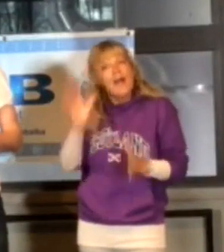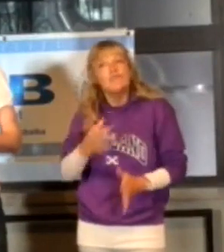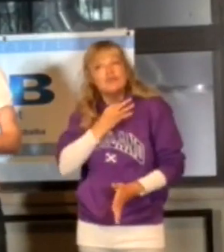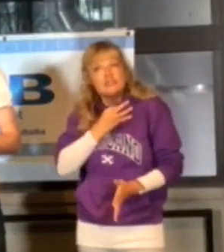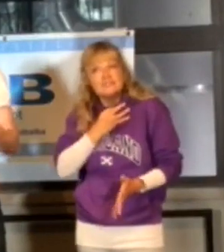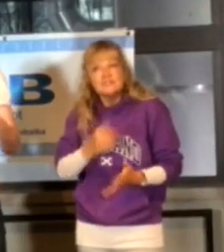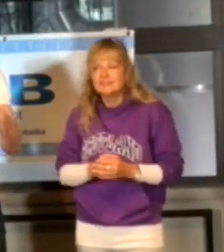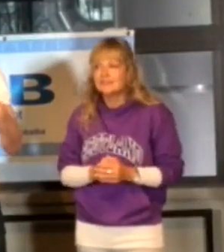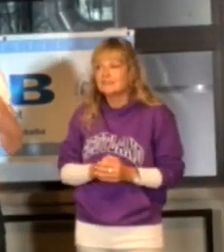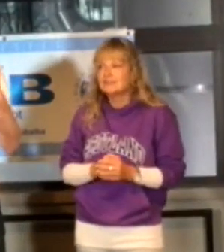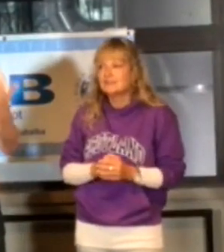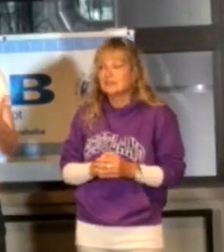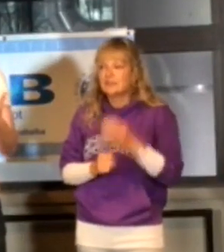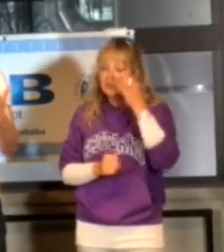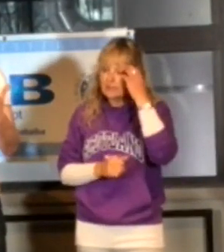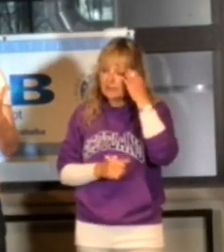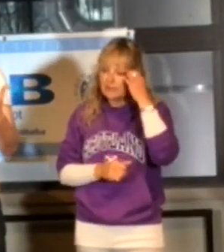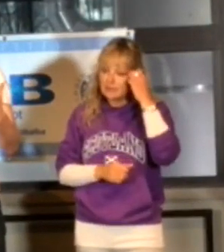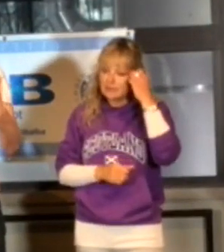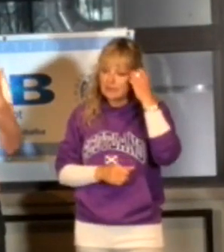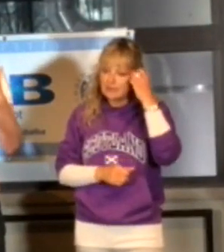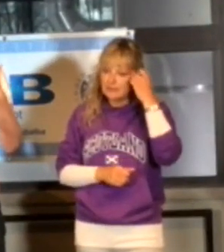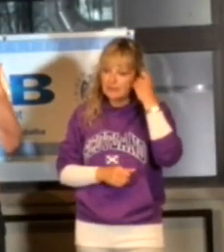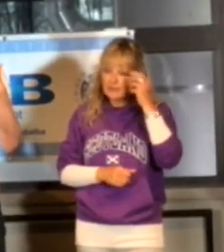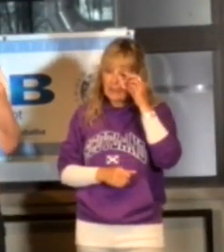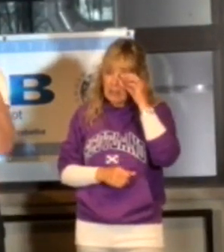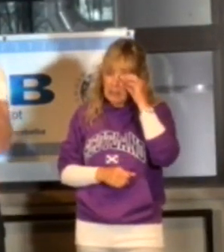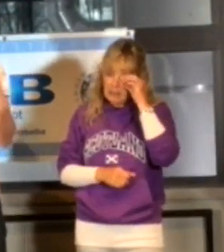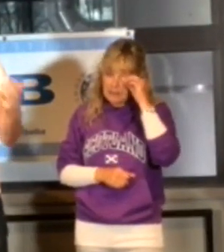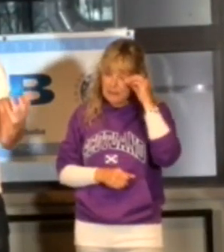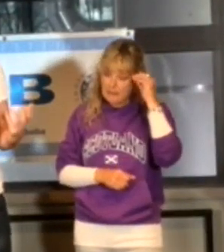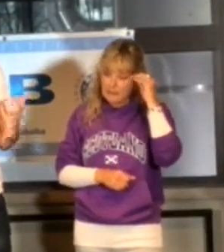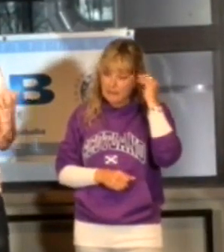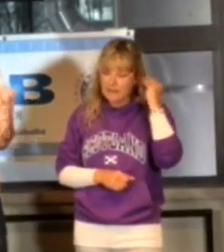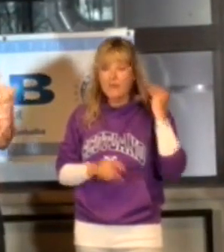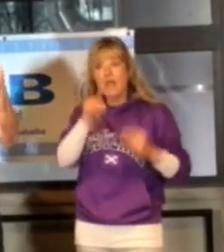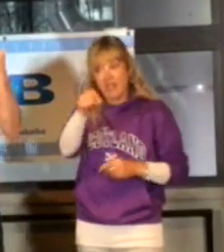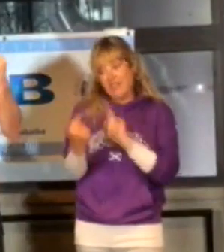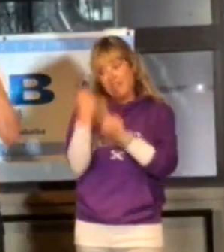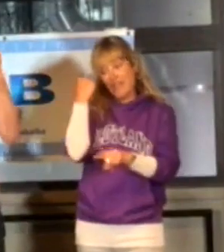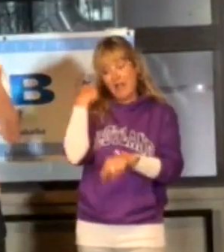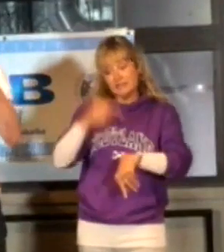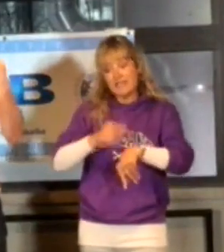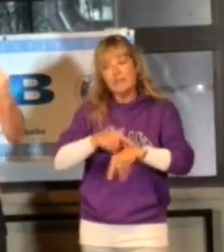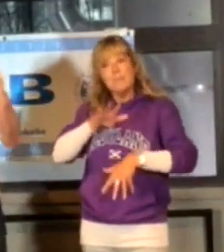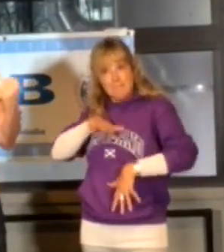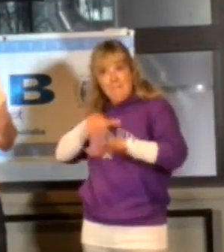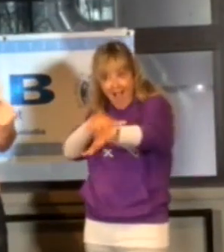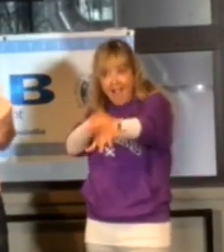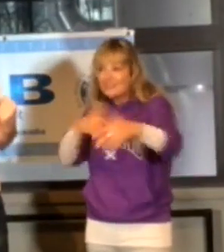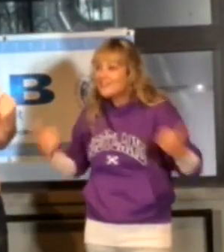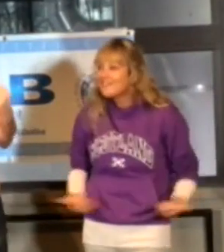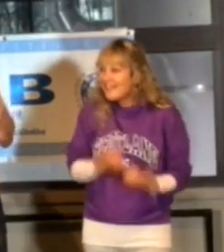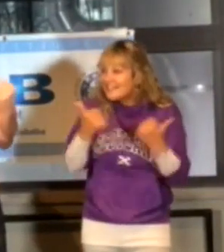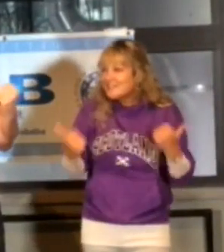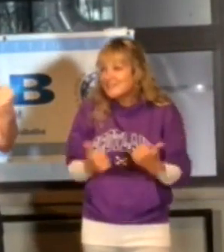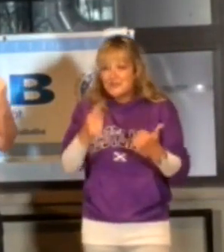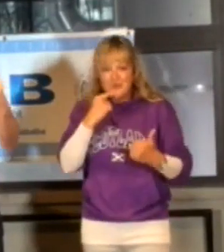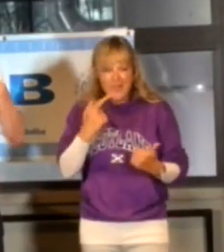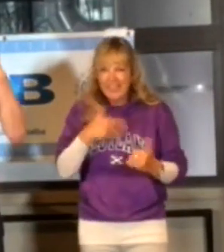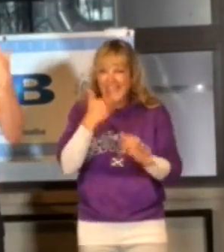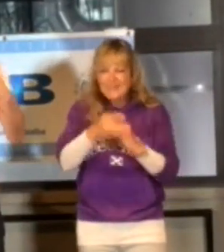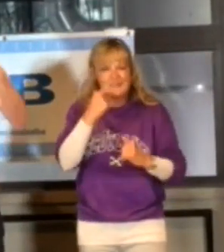to, we had at the end of that march, confidence building thing where I just got everybody to start cheering. It was